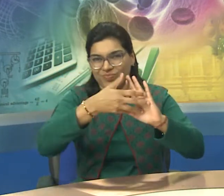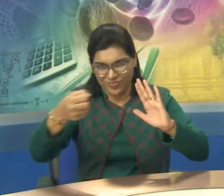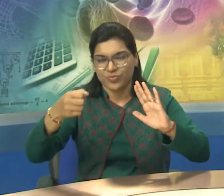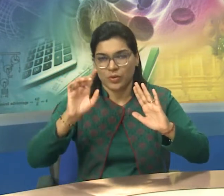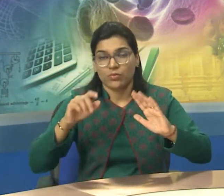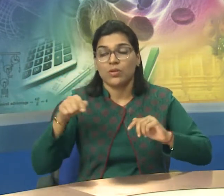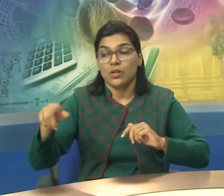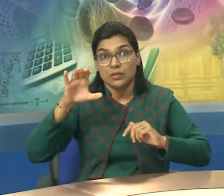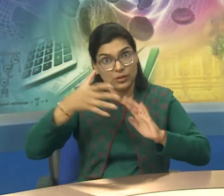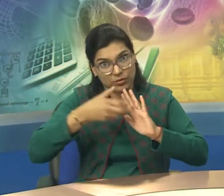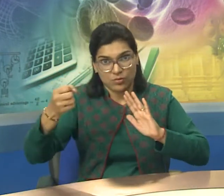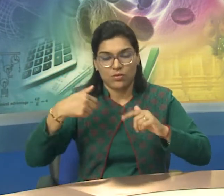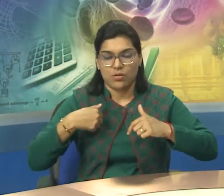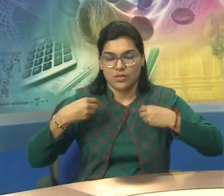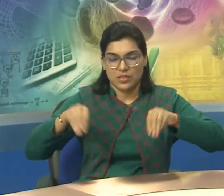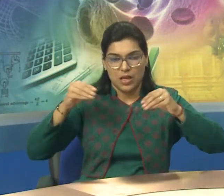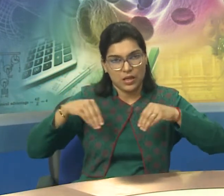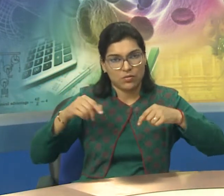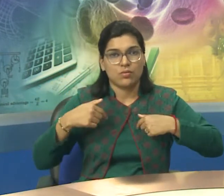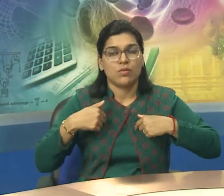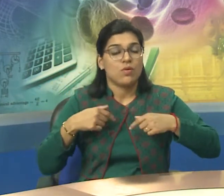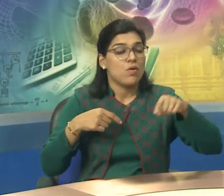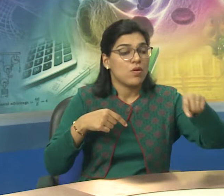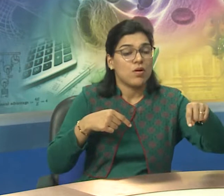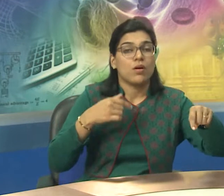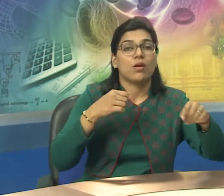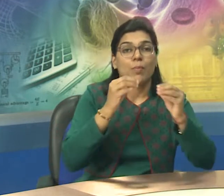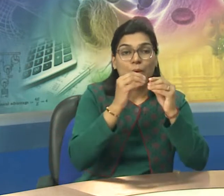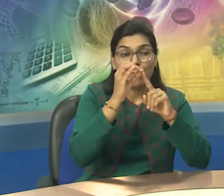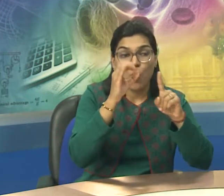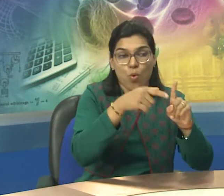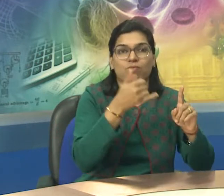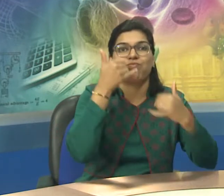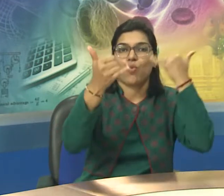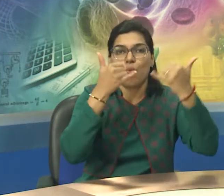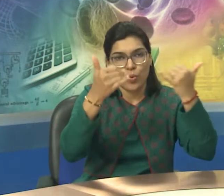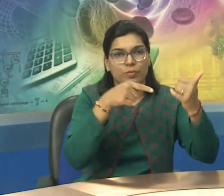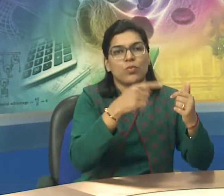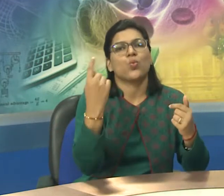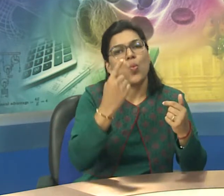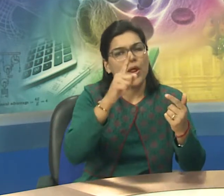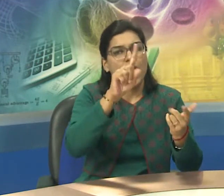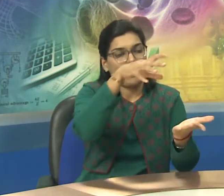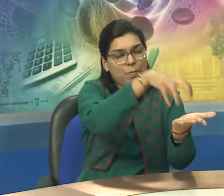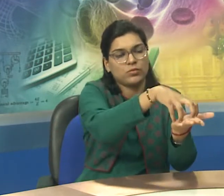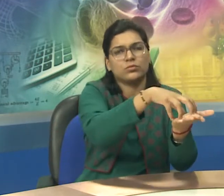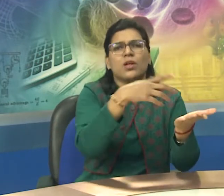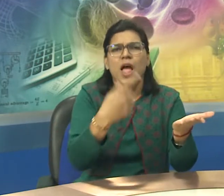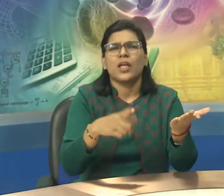companies. Many companies hire BPO or they open their own BPO for their